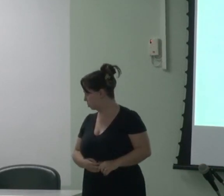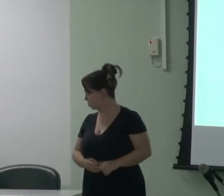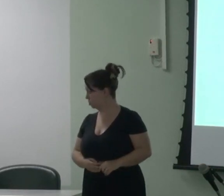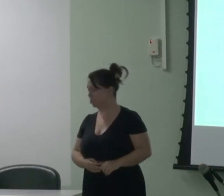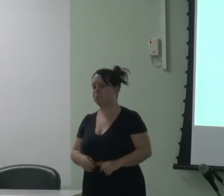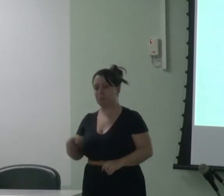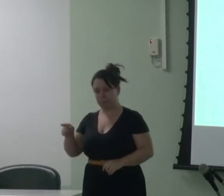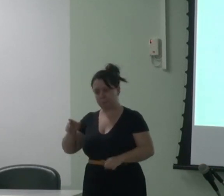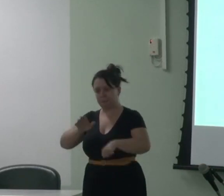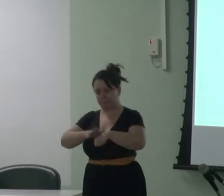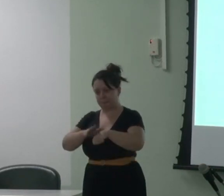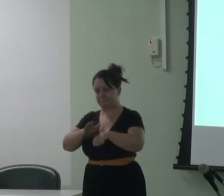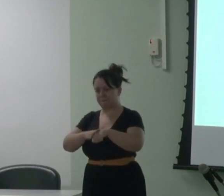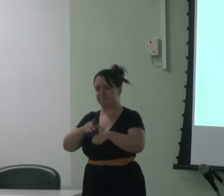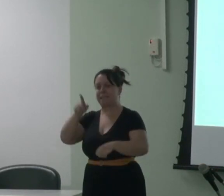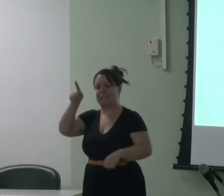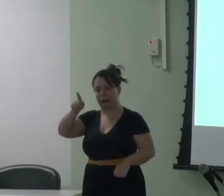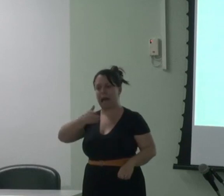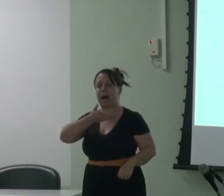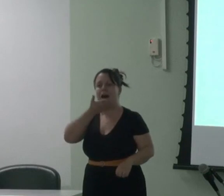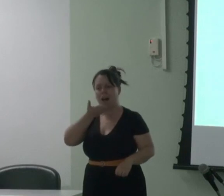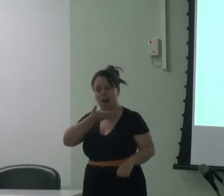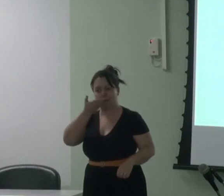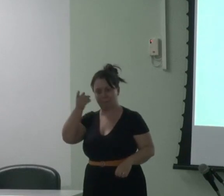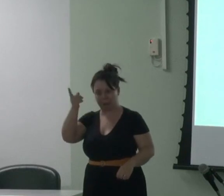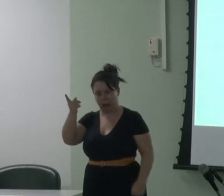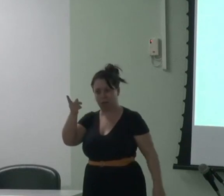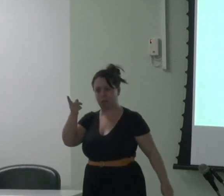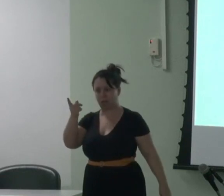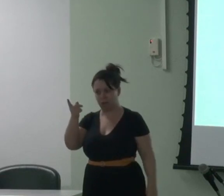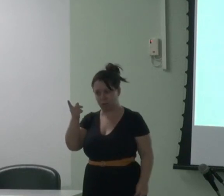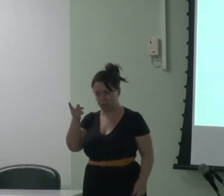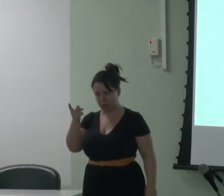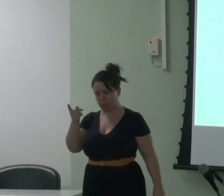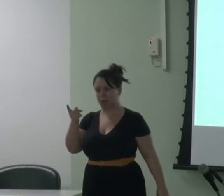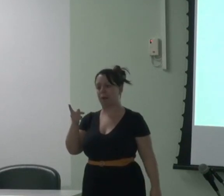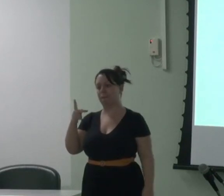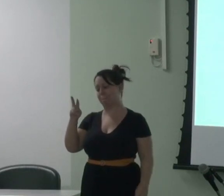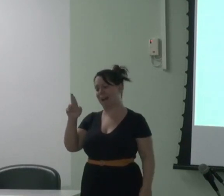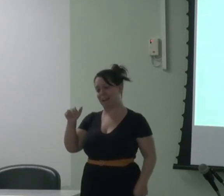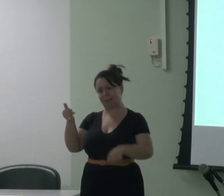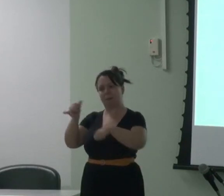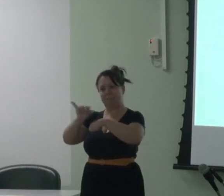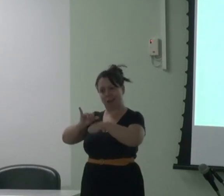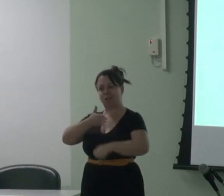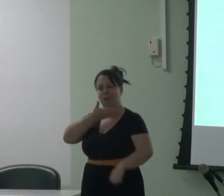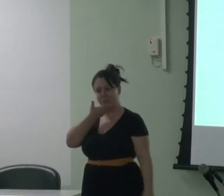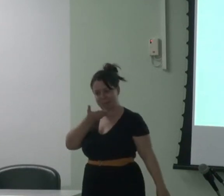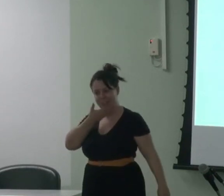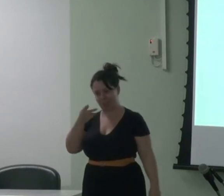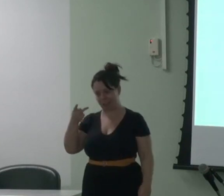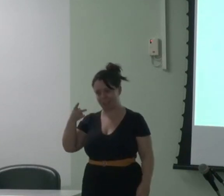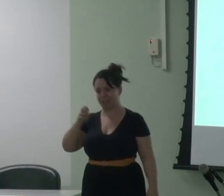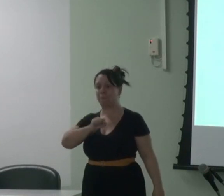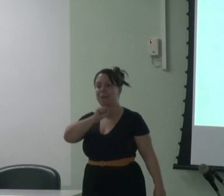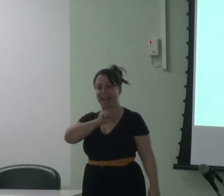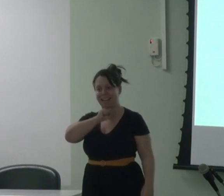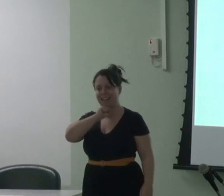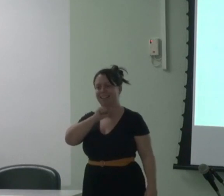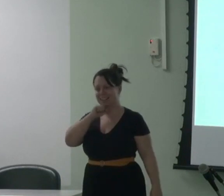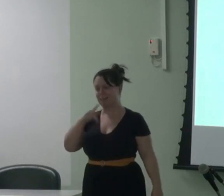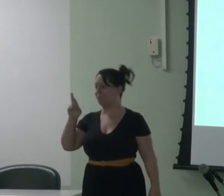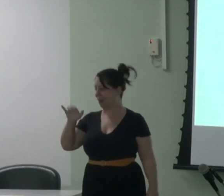implemented in Prague dependency treebank, and in this treebank information structure is part of this